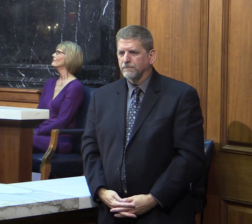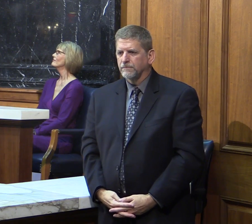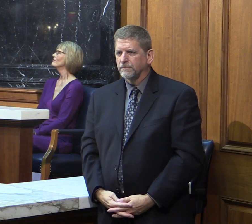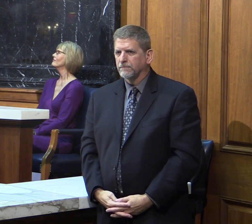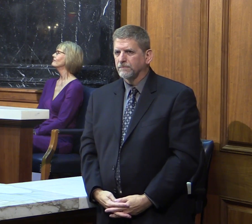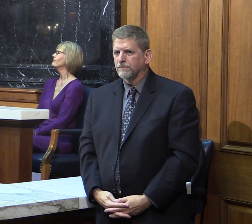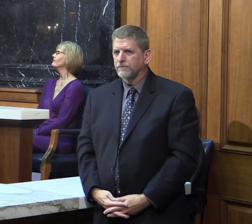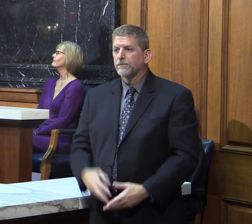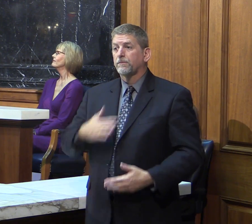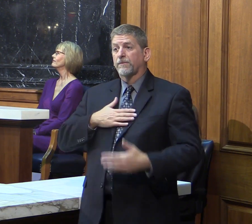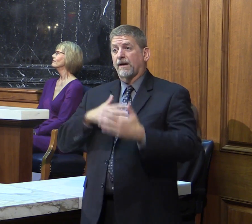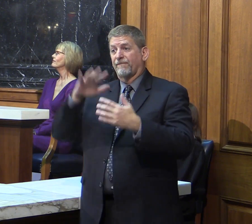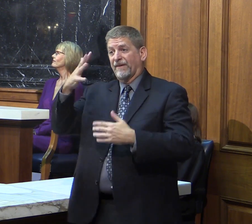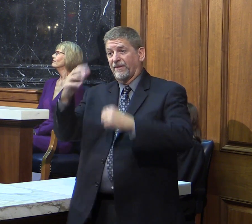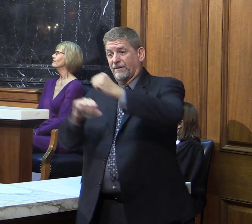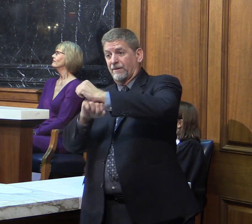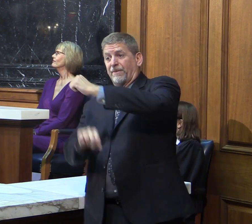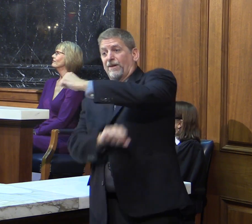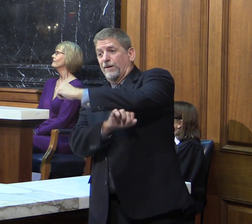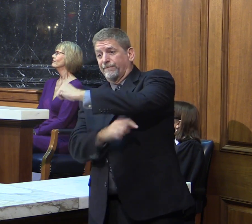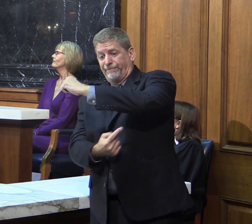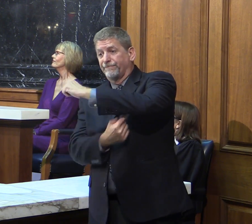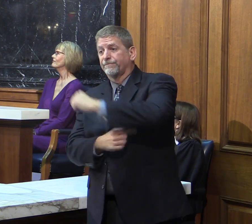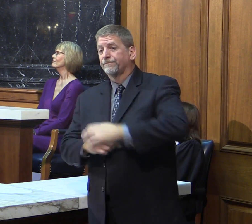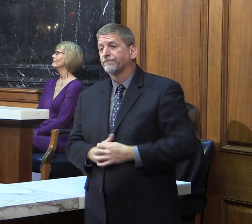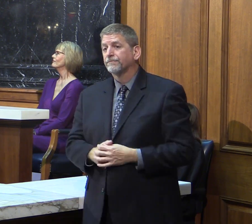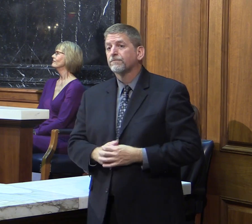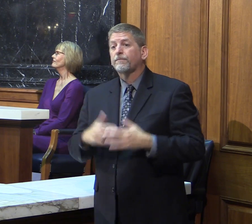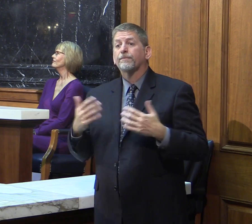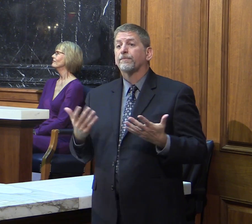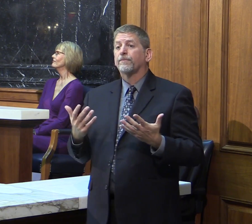My fifth and final pillar is to provide great